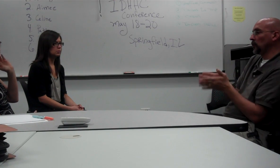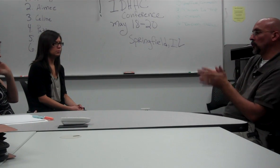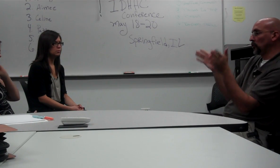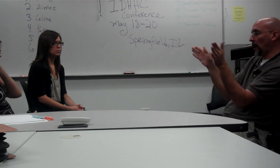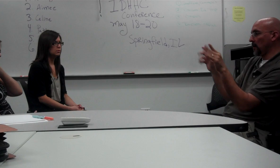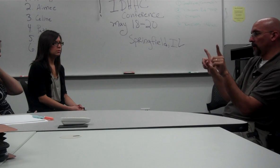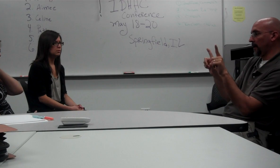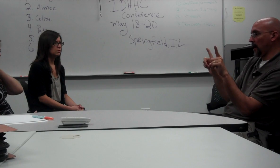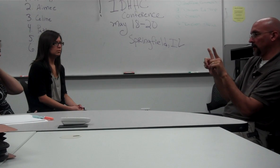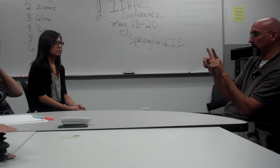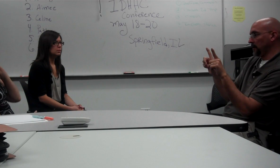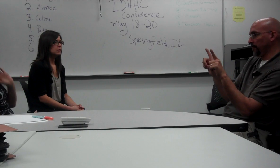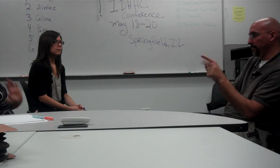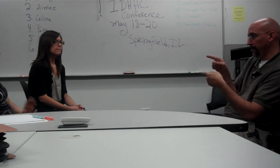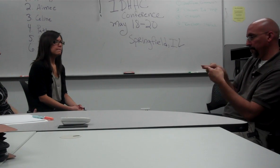licensure.